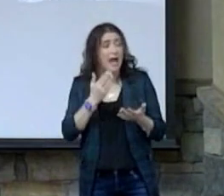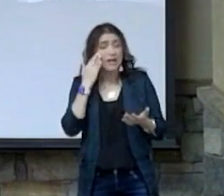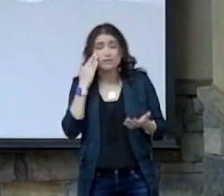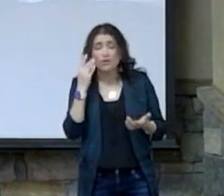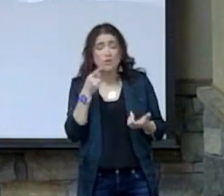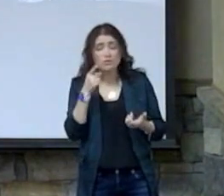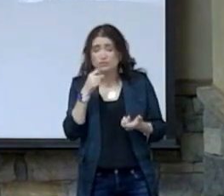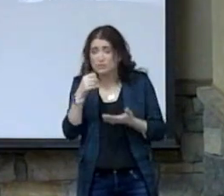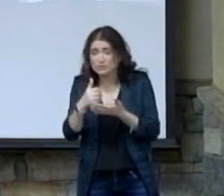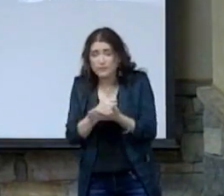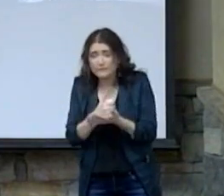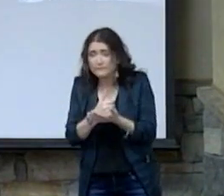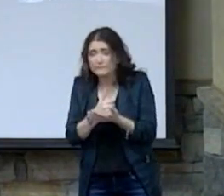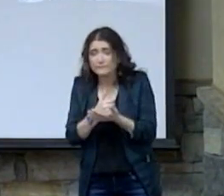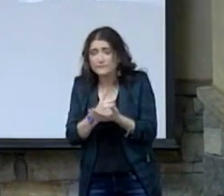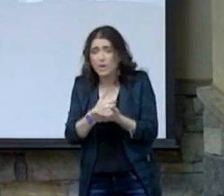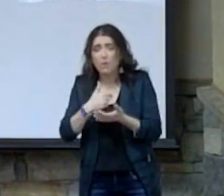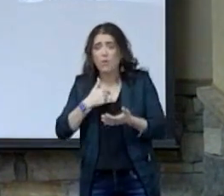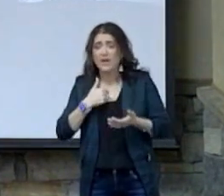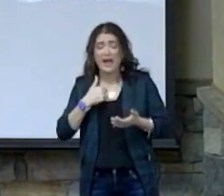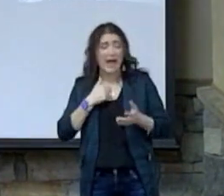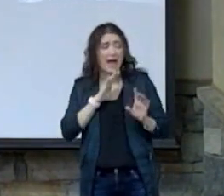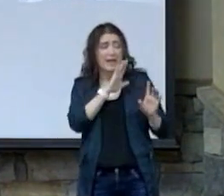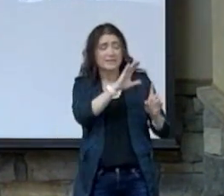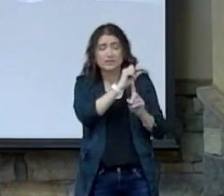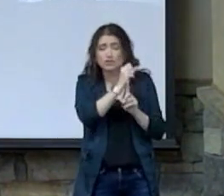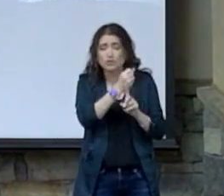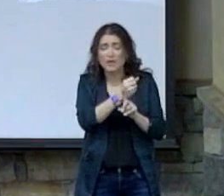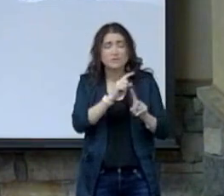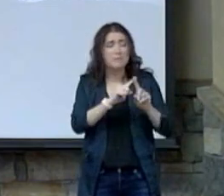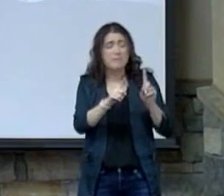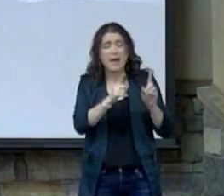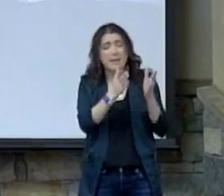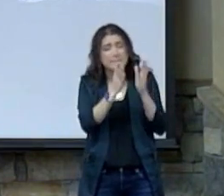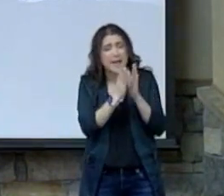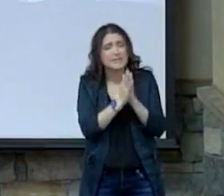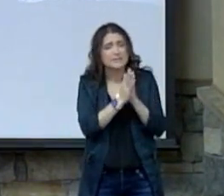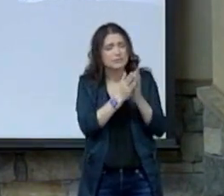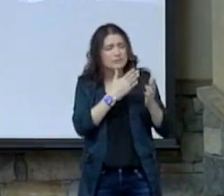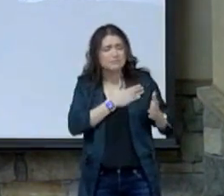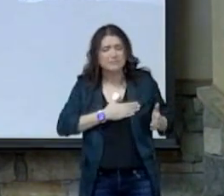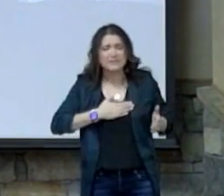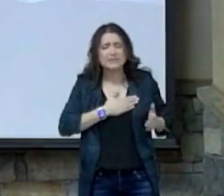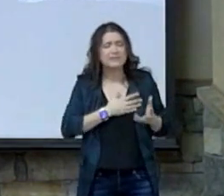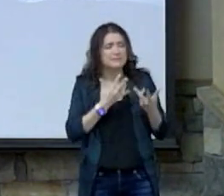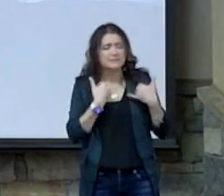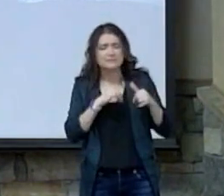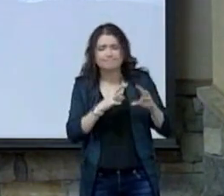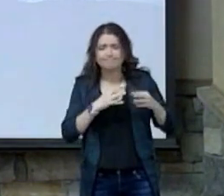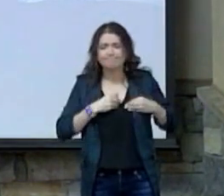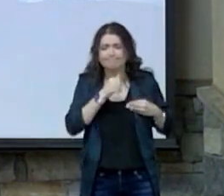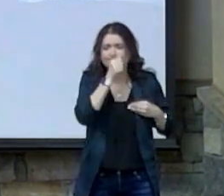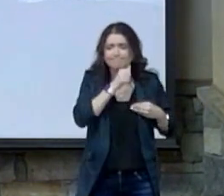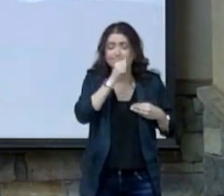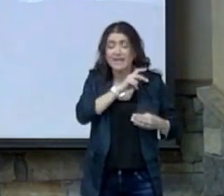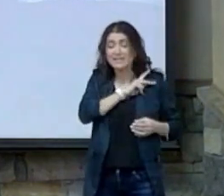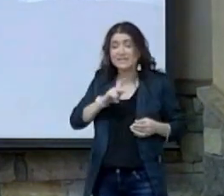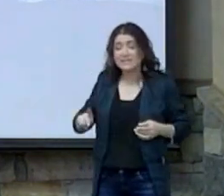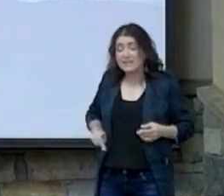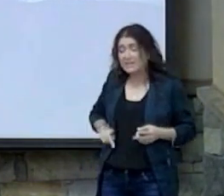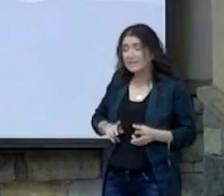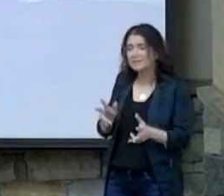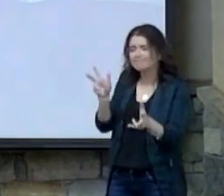don't deserve what I have put you in, but I'm asking you to bear up under that with me. And as the king listened to him beg